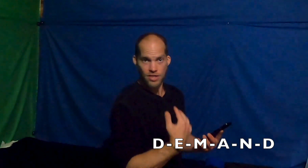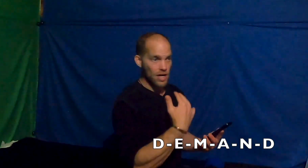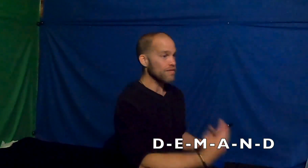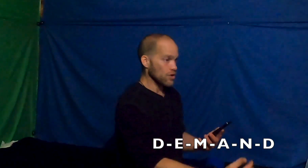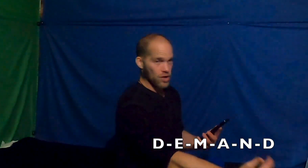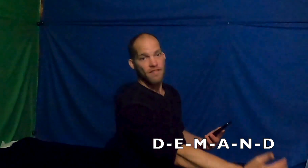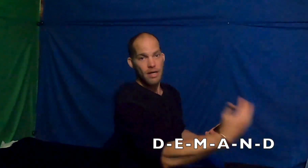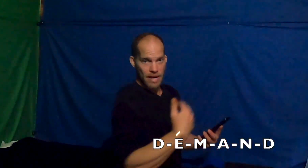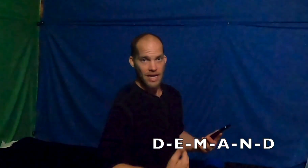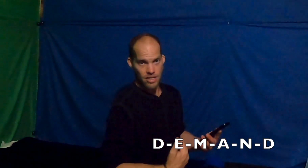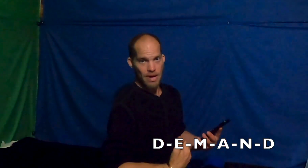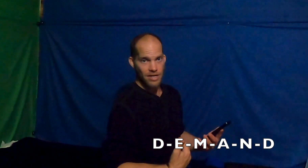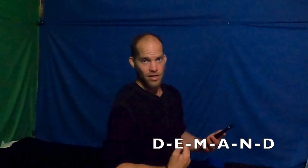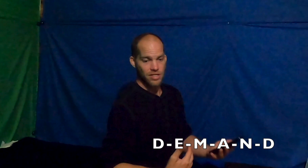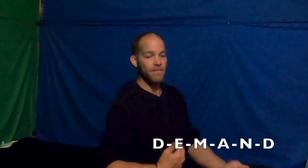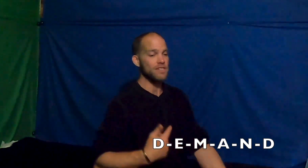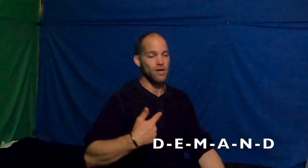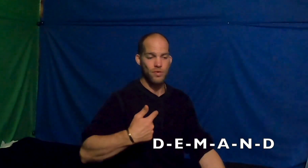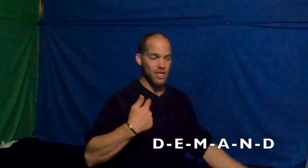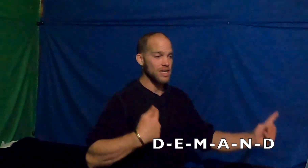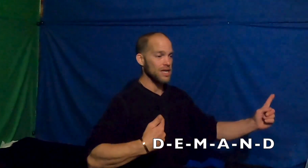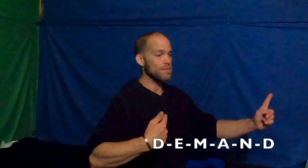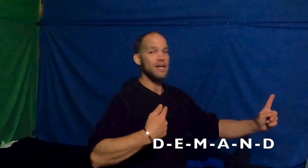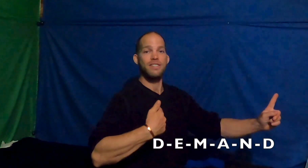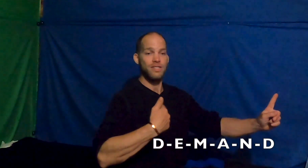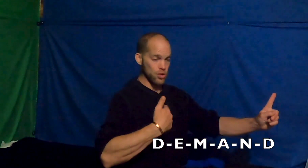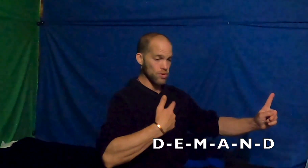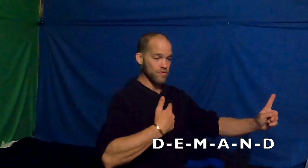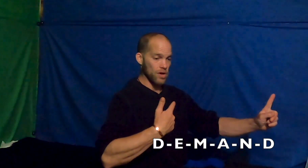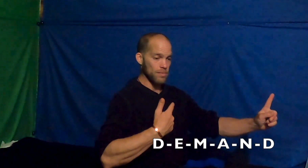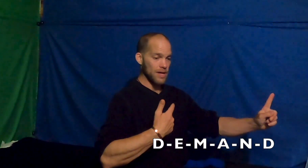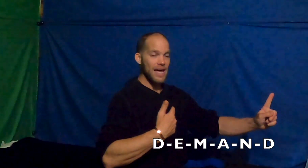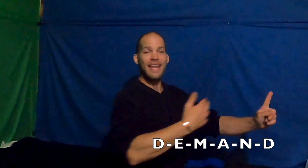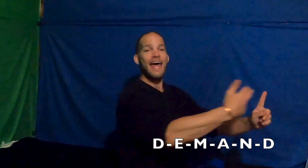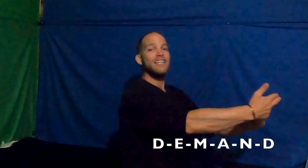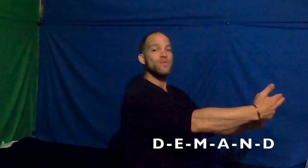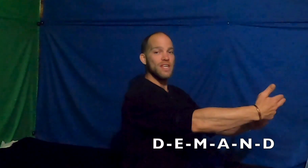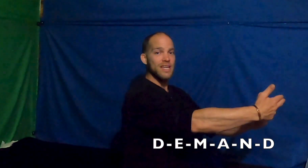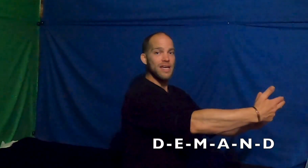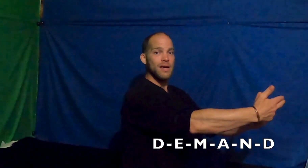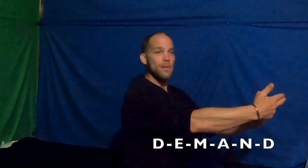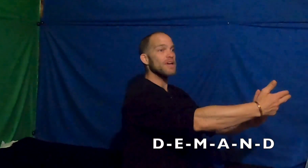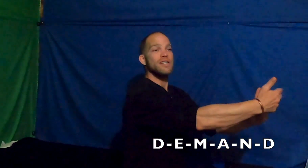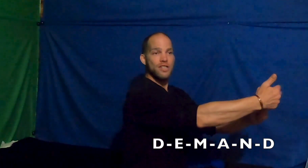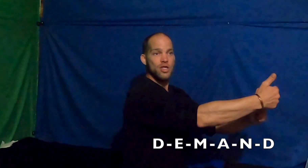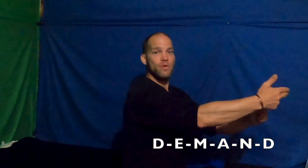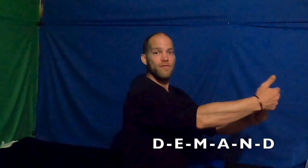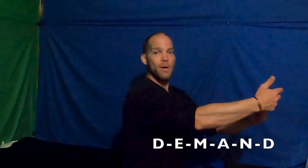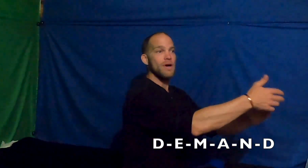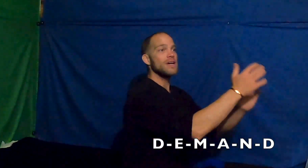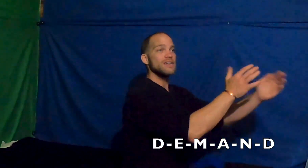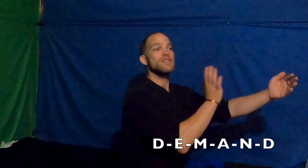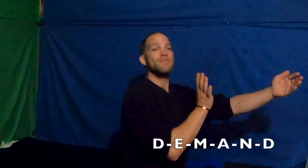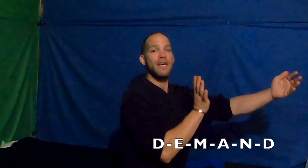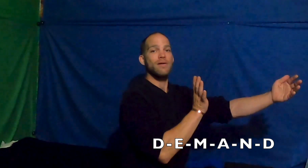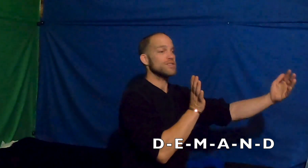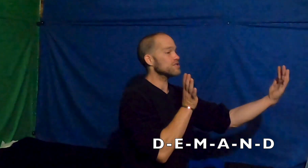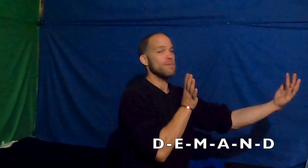yourself. You're giving a demand to yourself. It starts with a D because it's to or from, and it ends with a D because it's to or from. Something else is